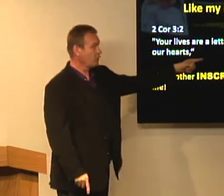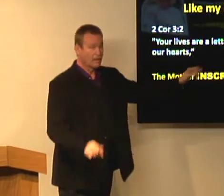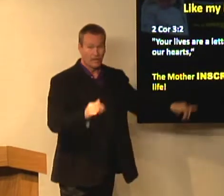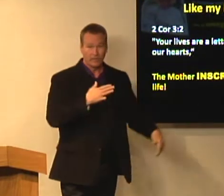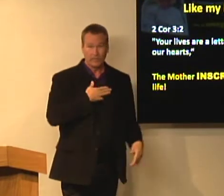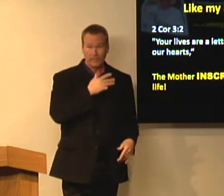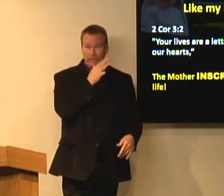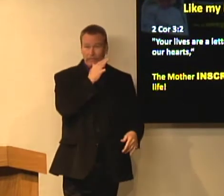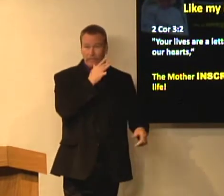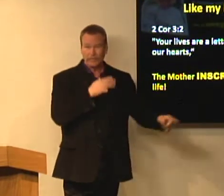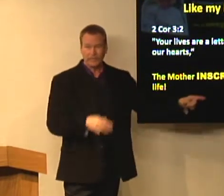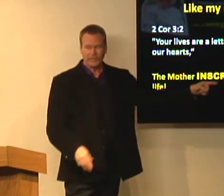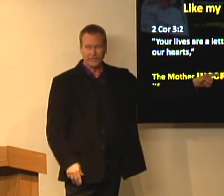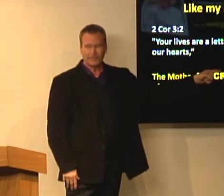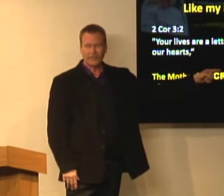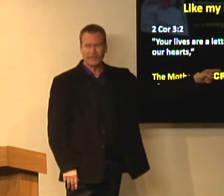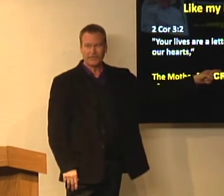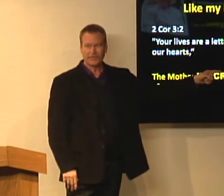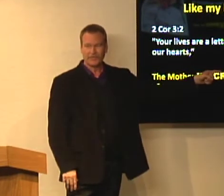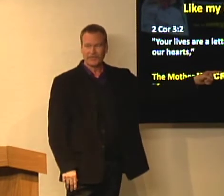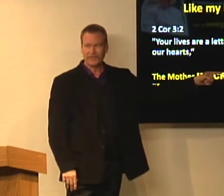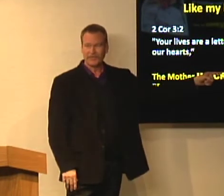we see, this is a picture of my mom.